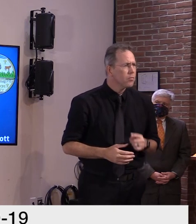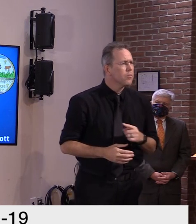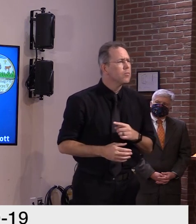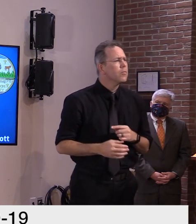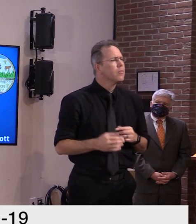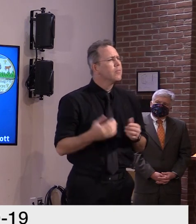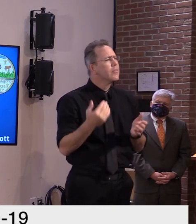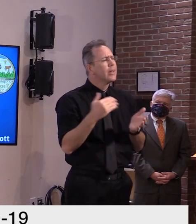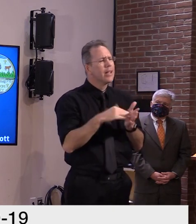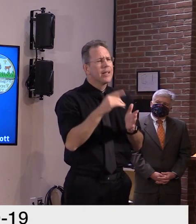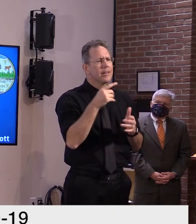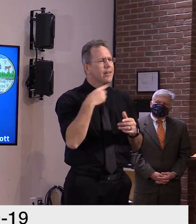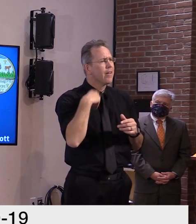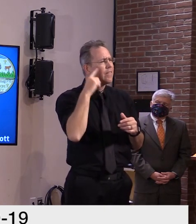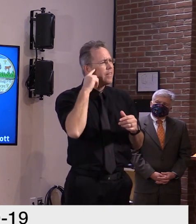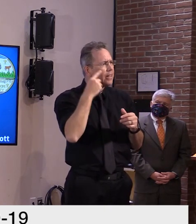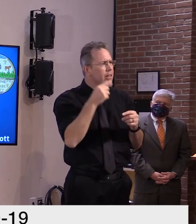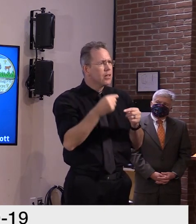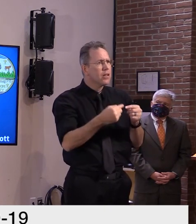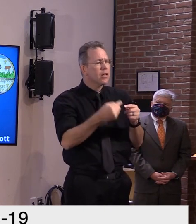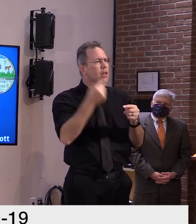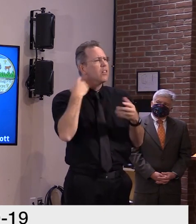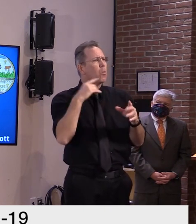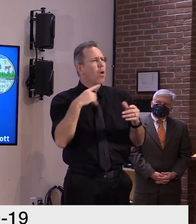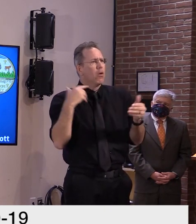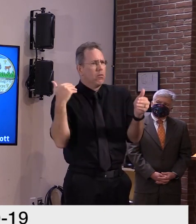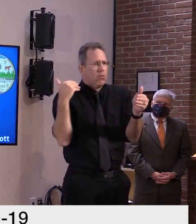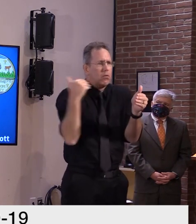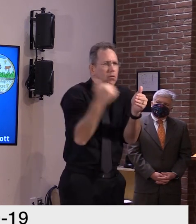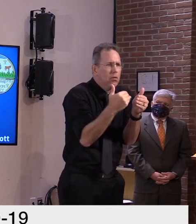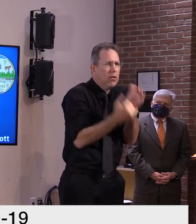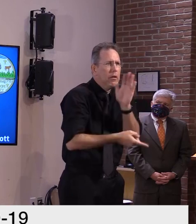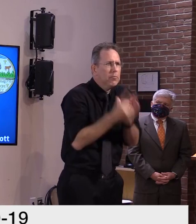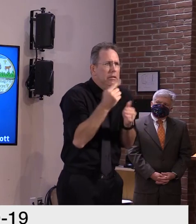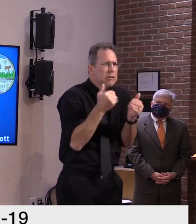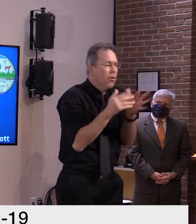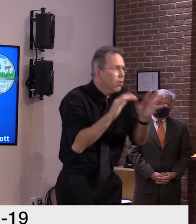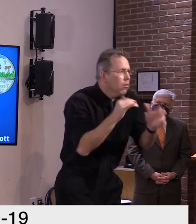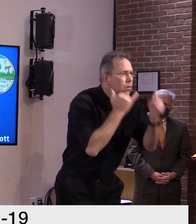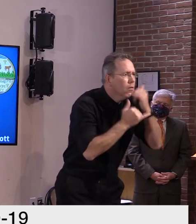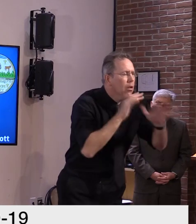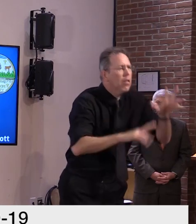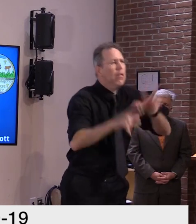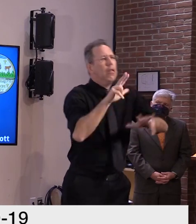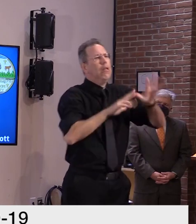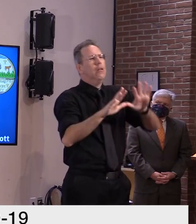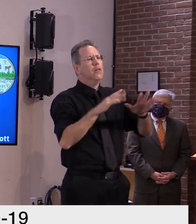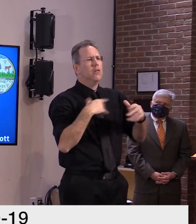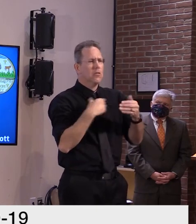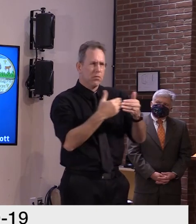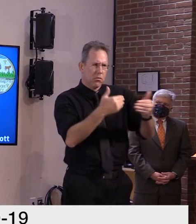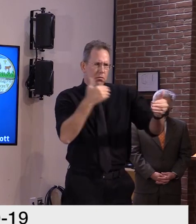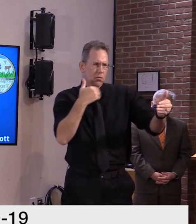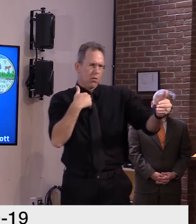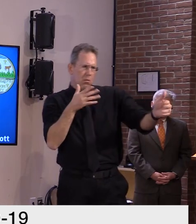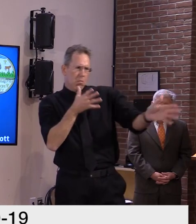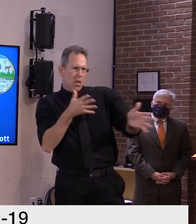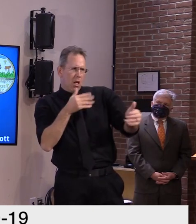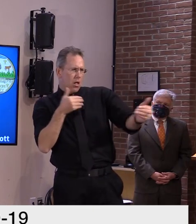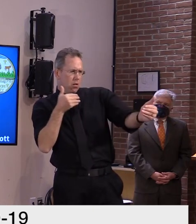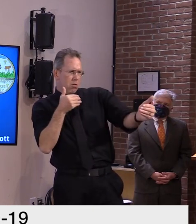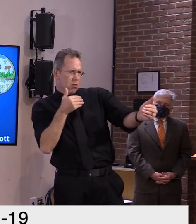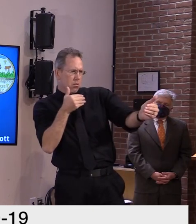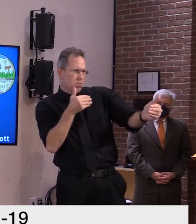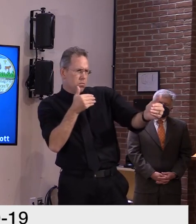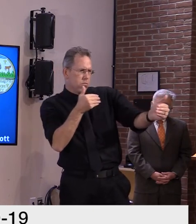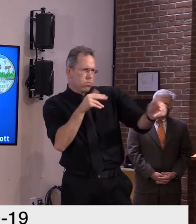So sometimes without a guardrail, we'll do something like you just heard with the ski industry, which is more restrictive